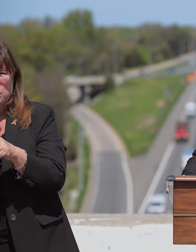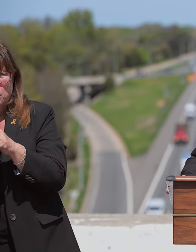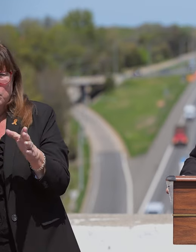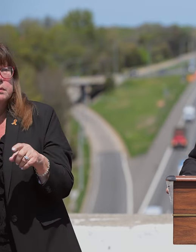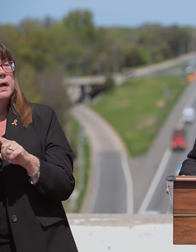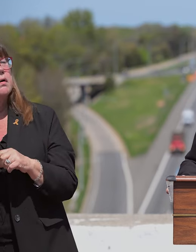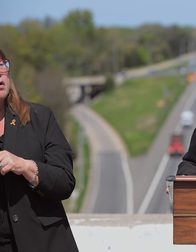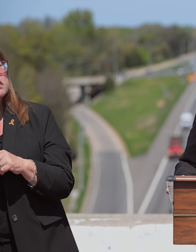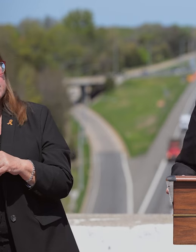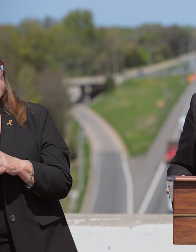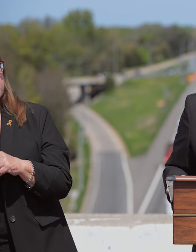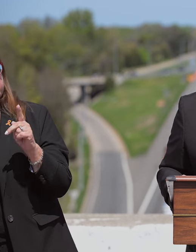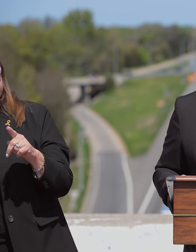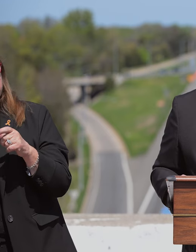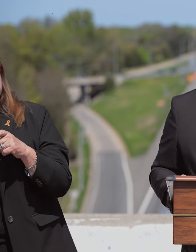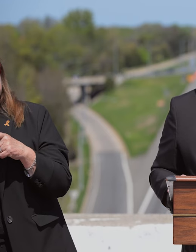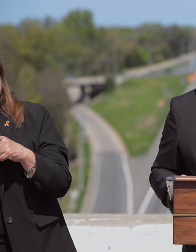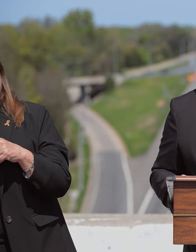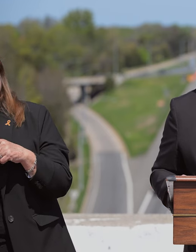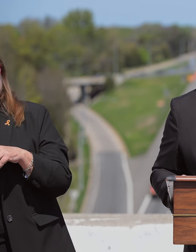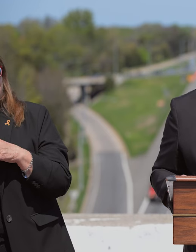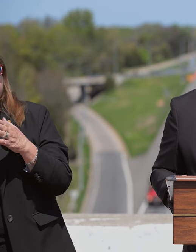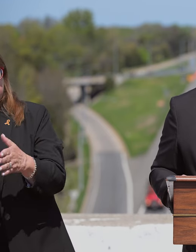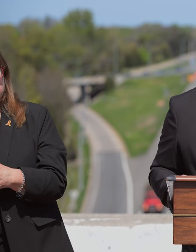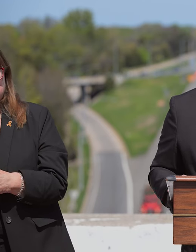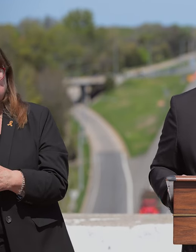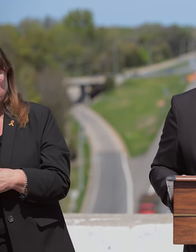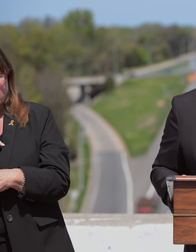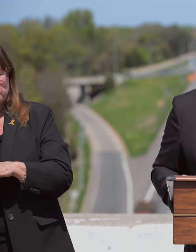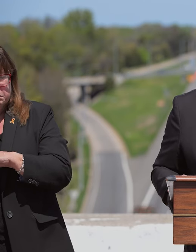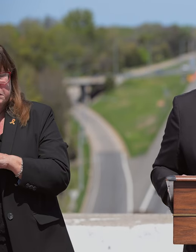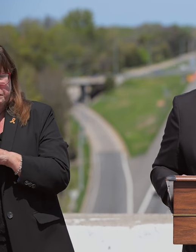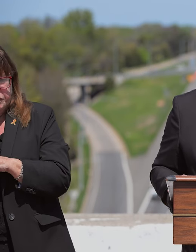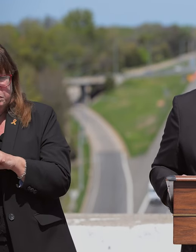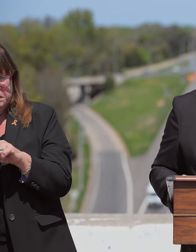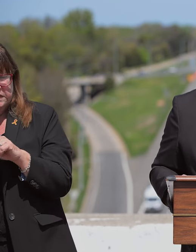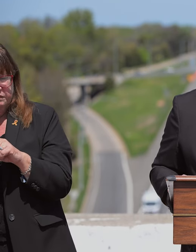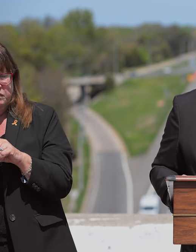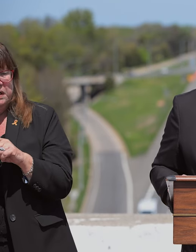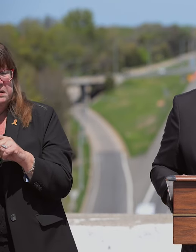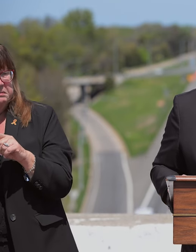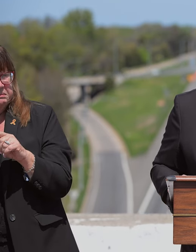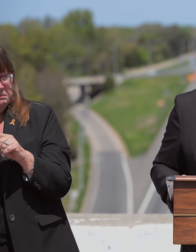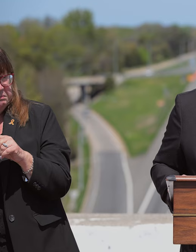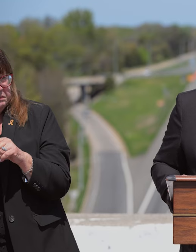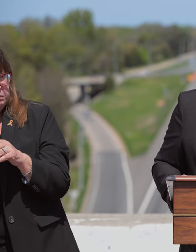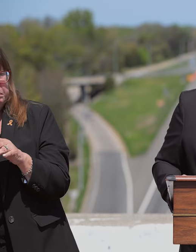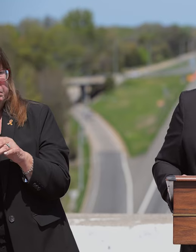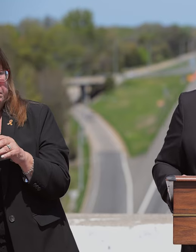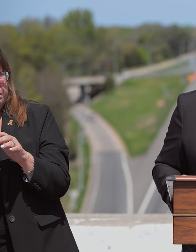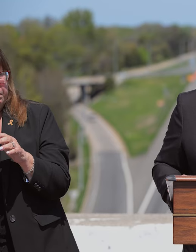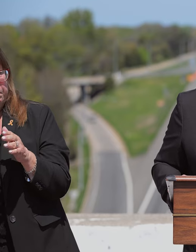but also the traveling public. We've already implemented several of the measures recommended by the Maryland Work Zone